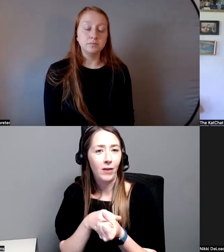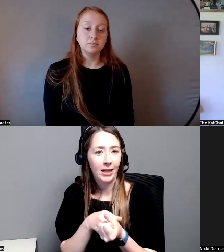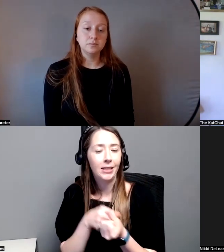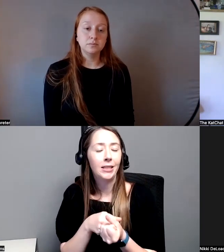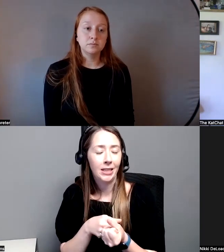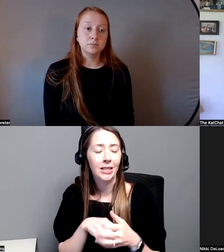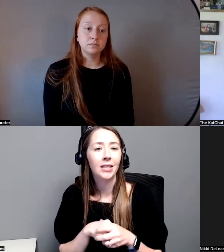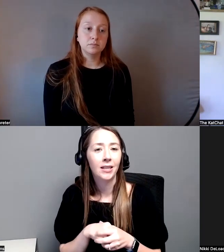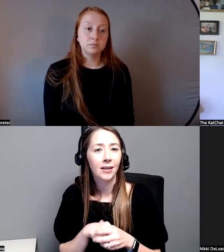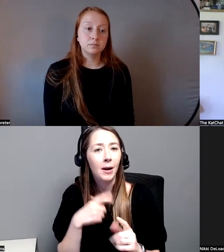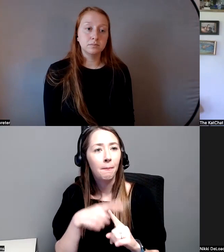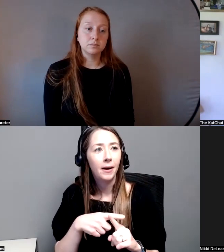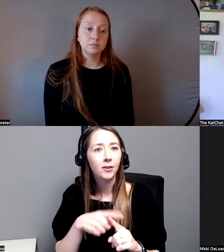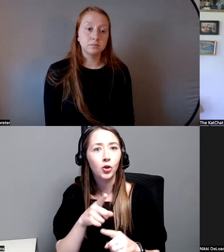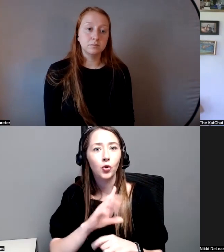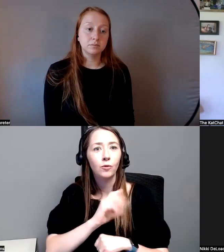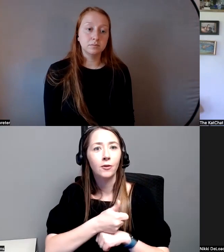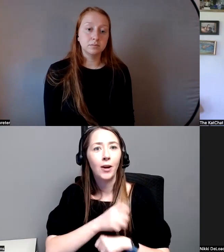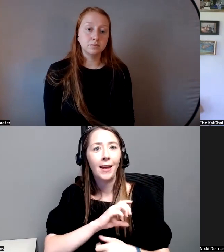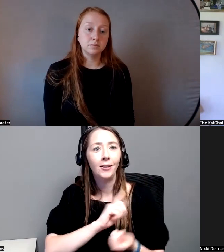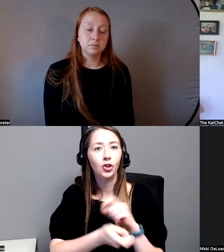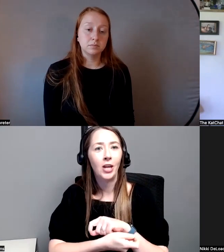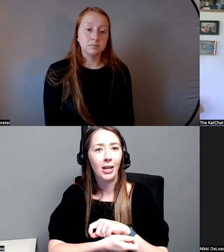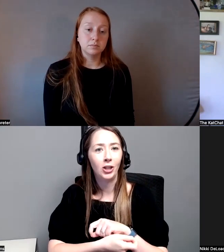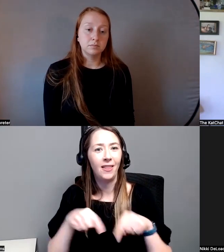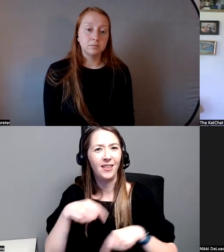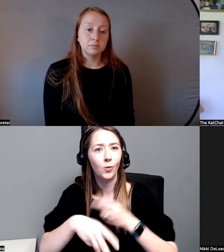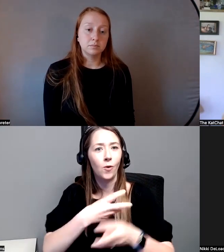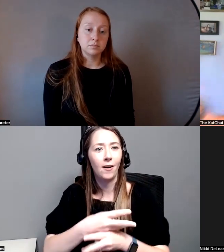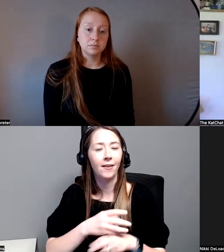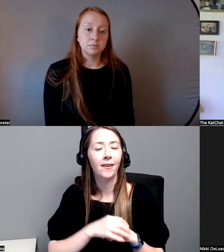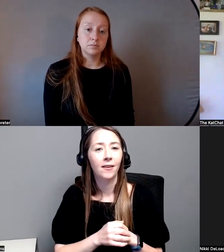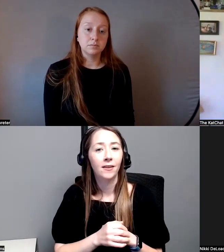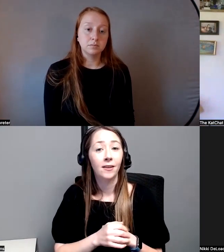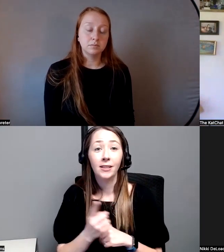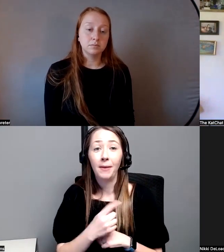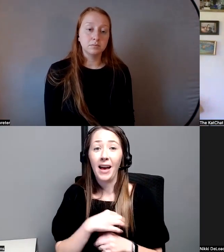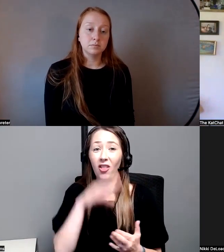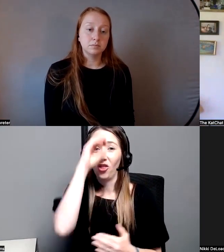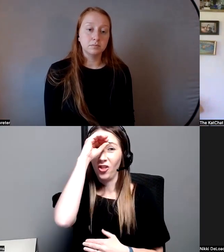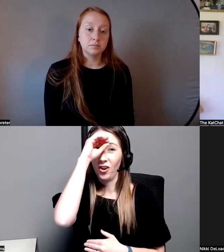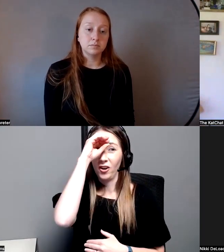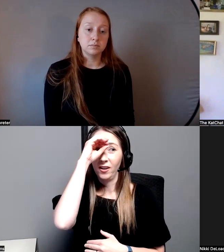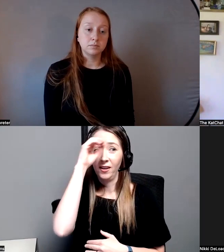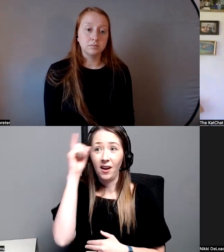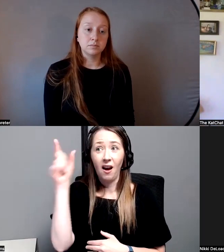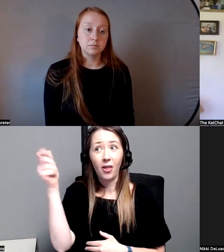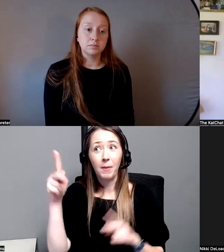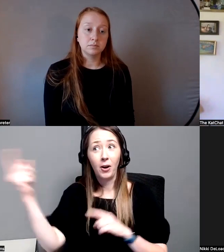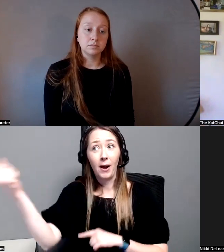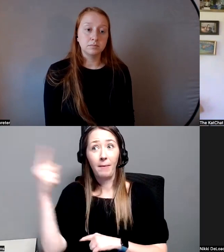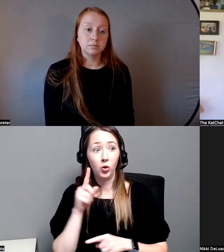also, create change in this world. Because if there's one thing I've learned, nobody's coming to save you. You have to save